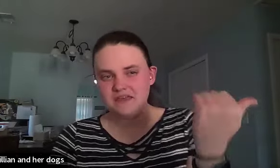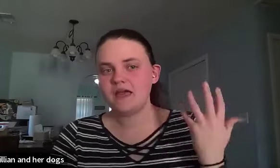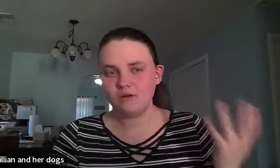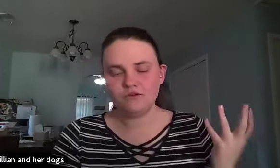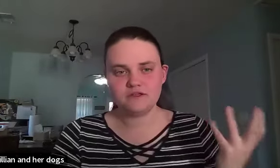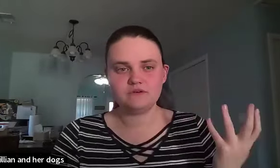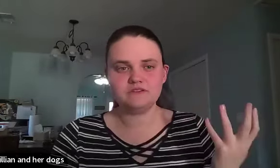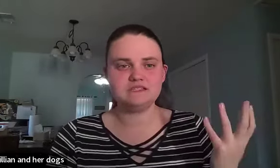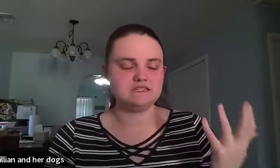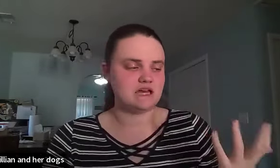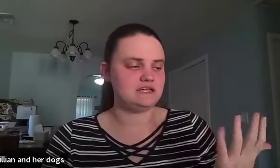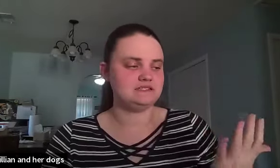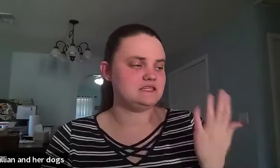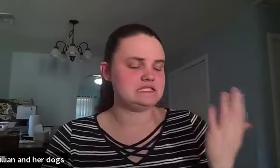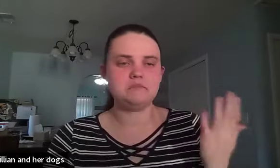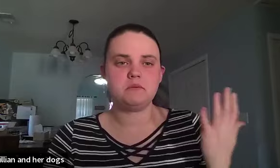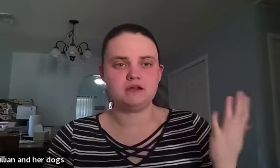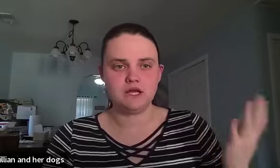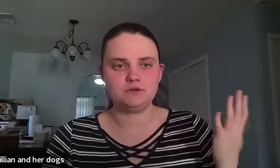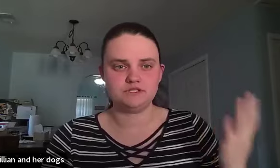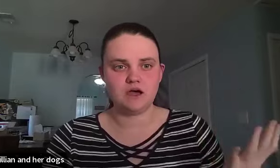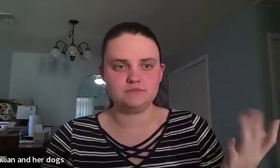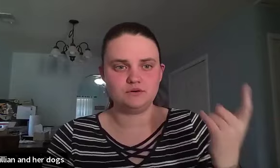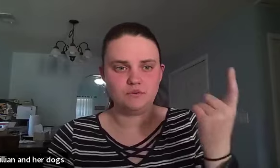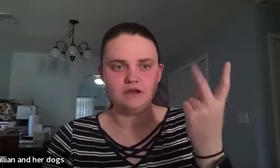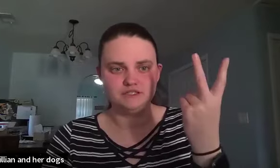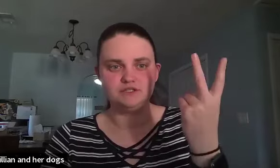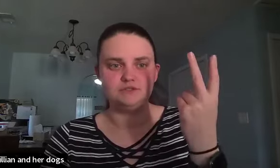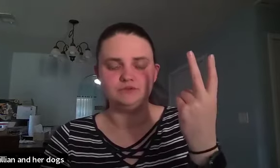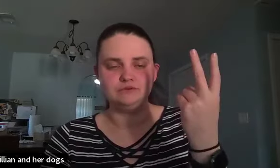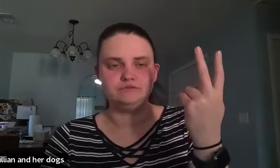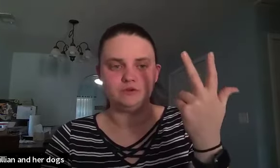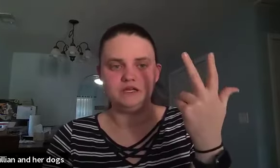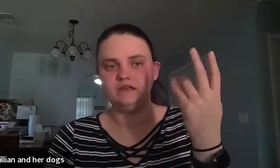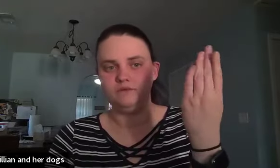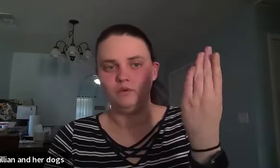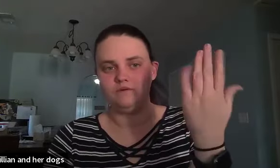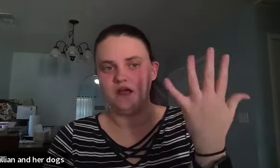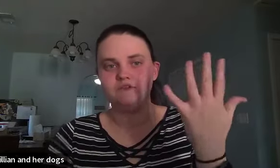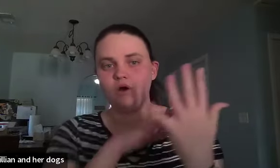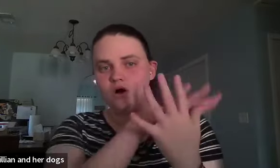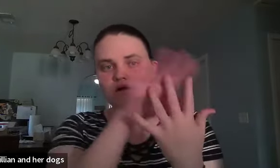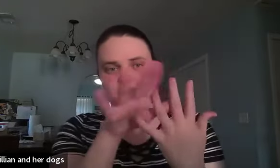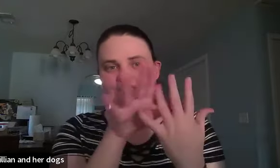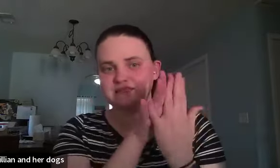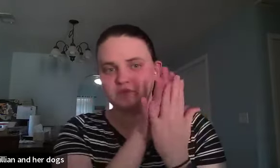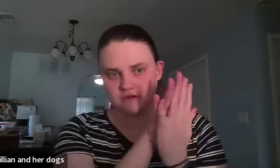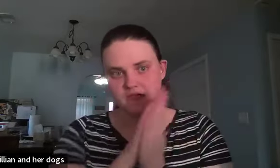Again, the helpful thing with this is that it's the same amount of numbers up. So 1, 2, 3, 4, 5. They're all going to be similar in